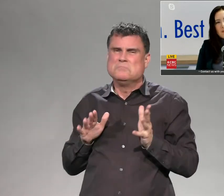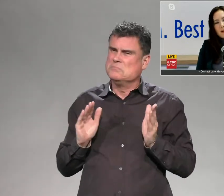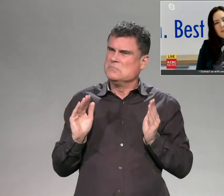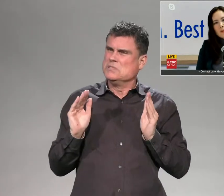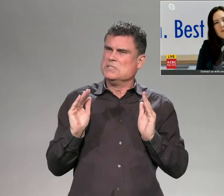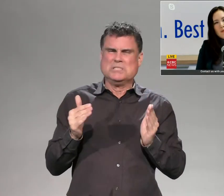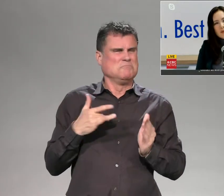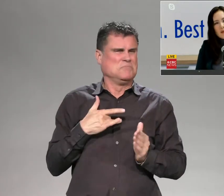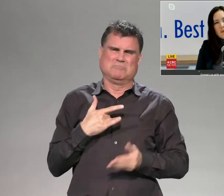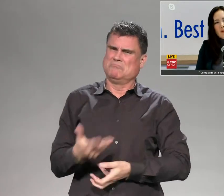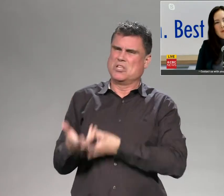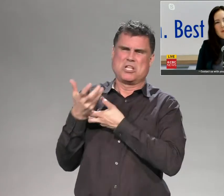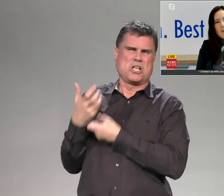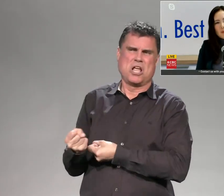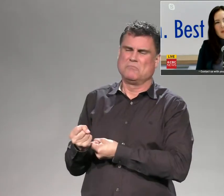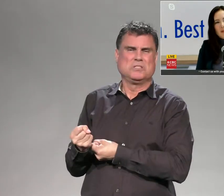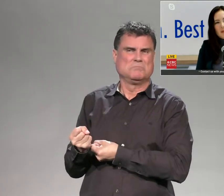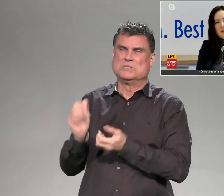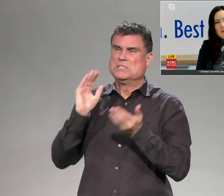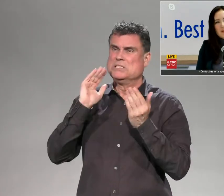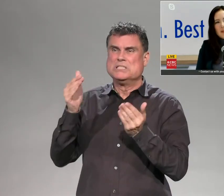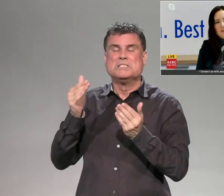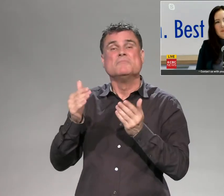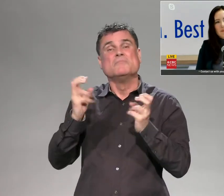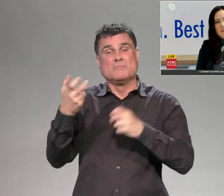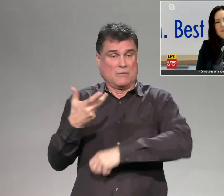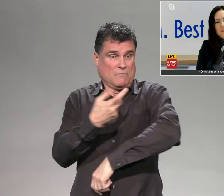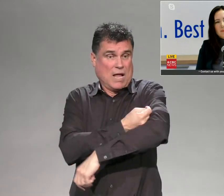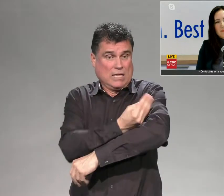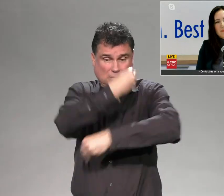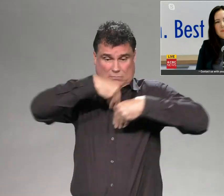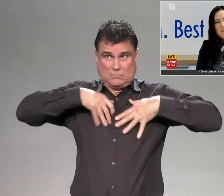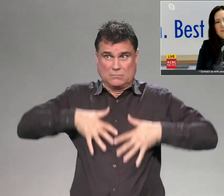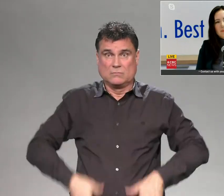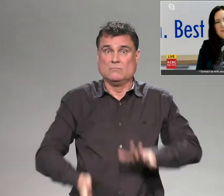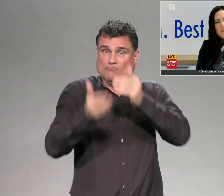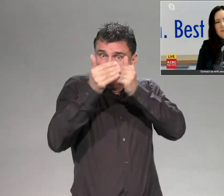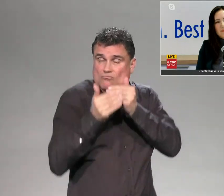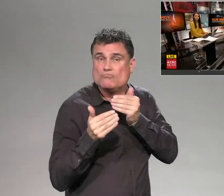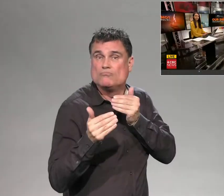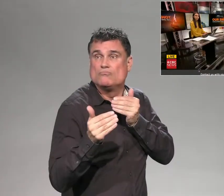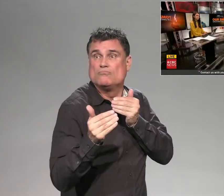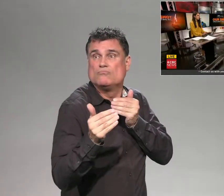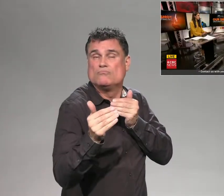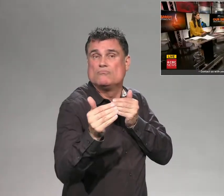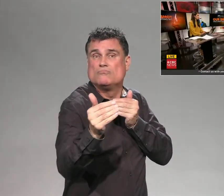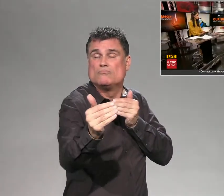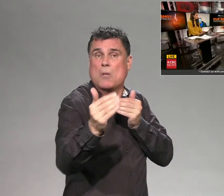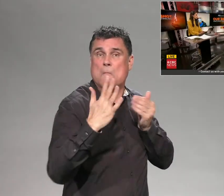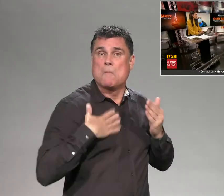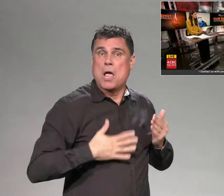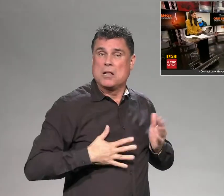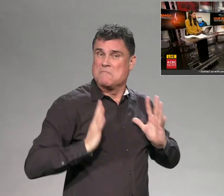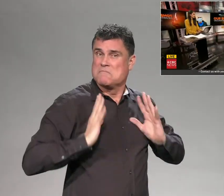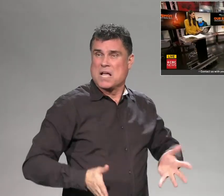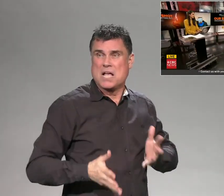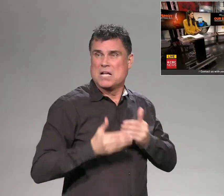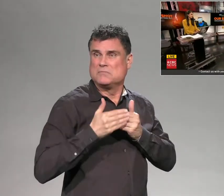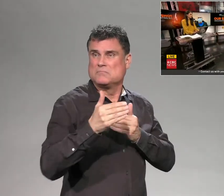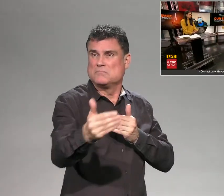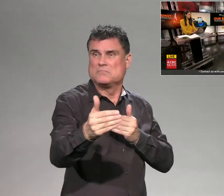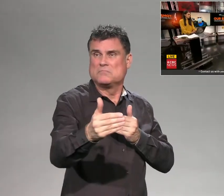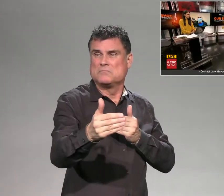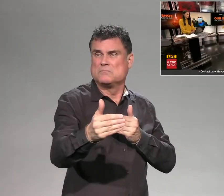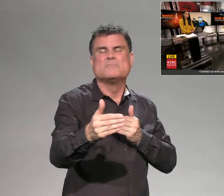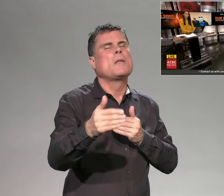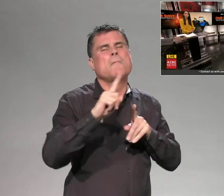long-term impacts. But of course, that will also be monitored closely. Dr. Lee, thank you. Well, the vaccine rollout is well underway in some